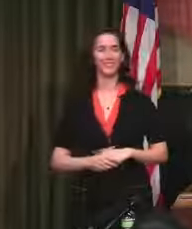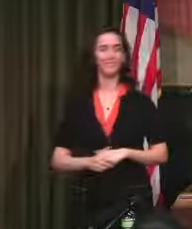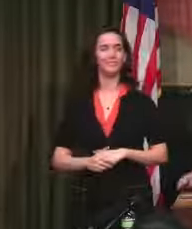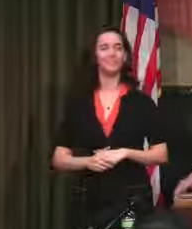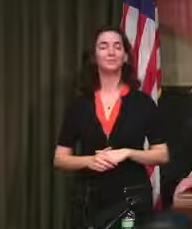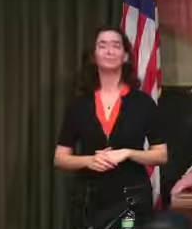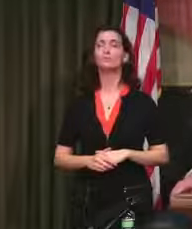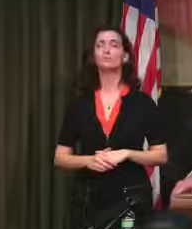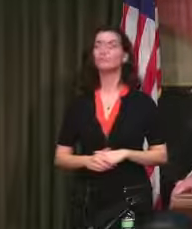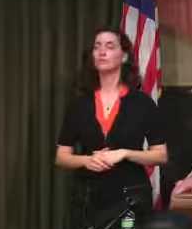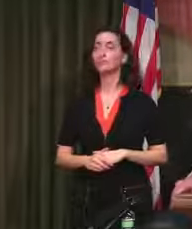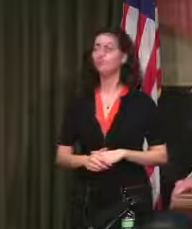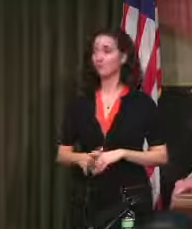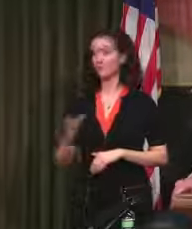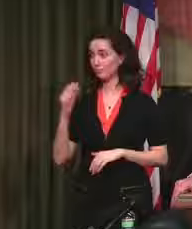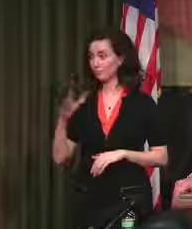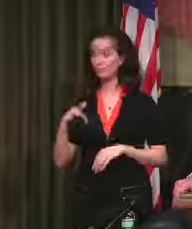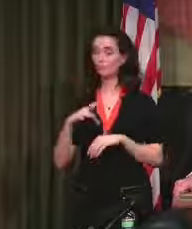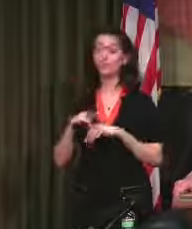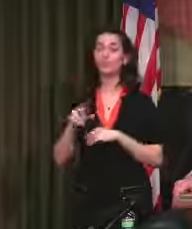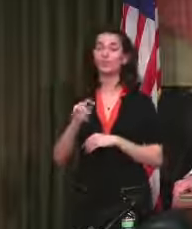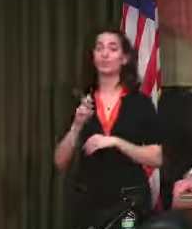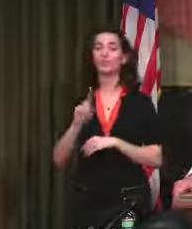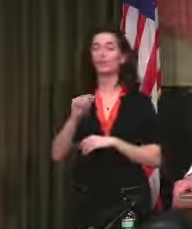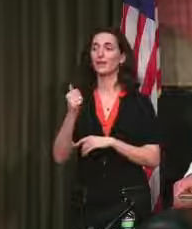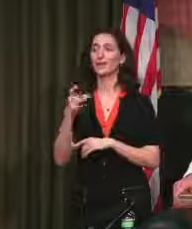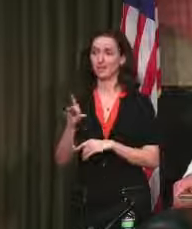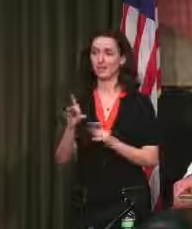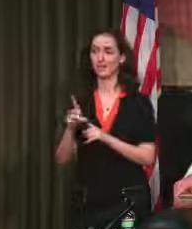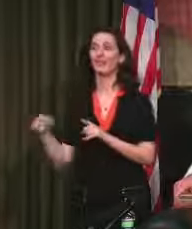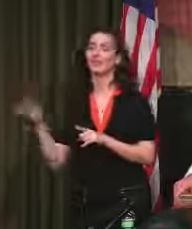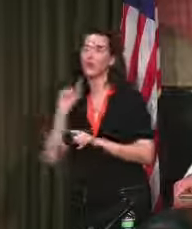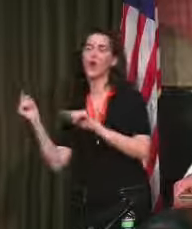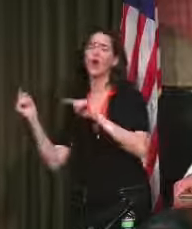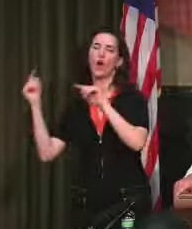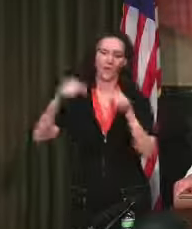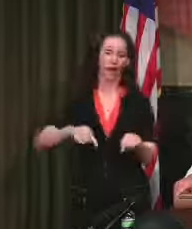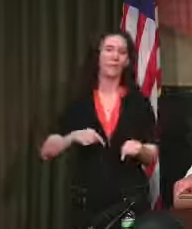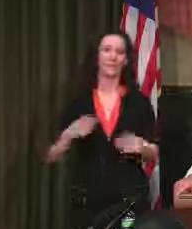And I happen to believe in early November 2018, they're going to come over here for boat whipping too.